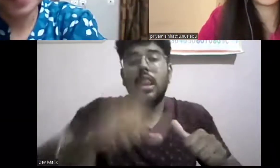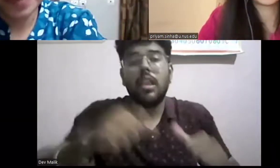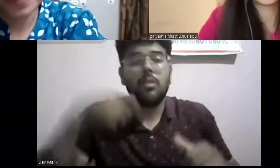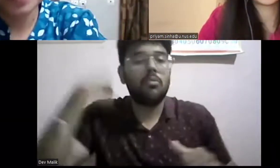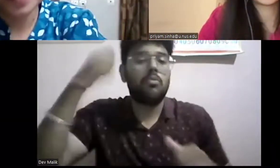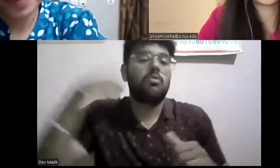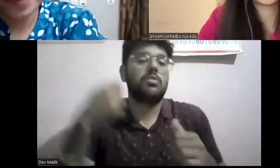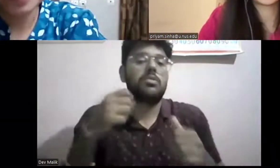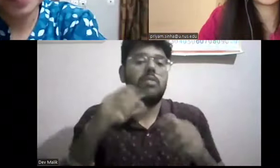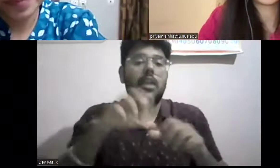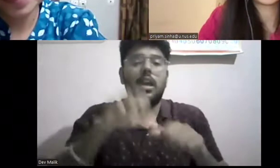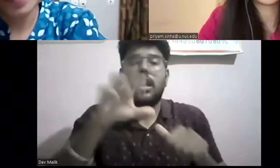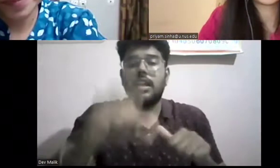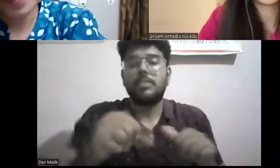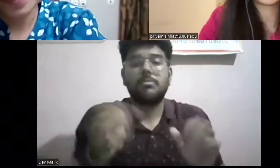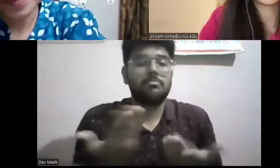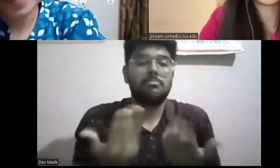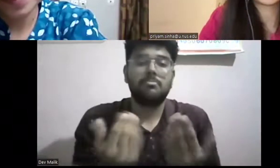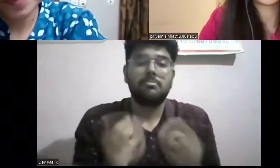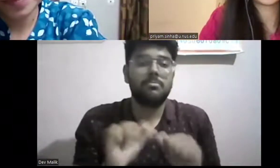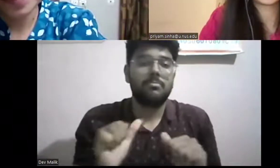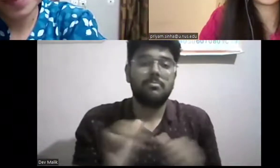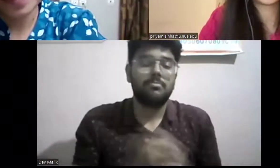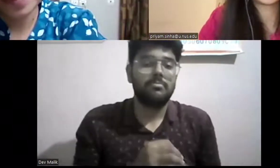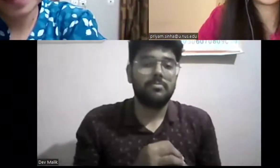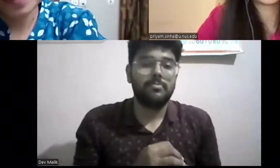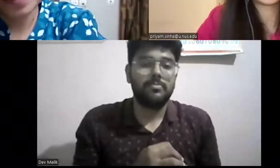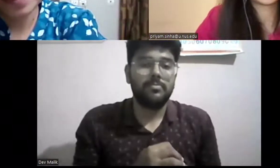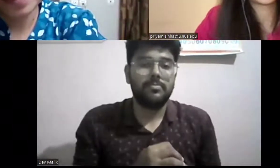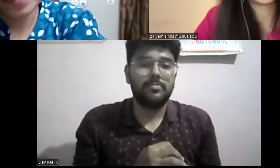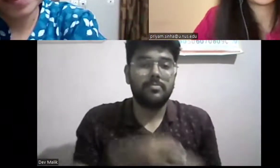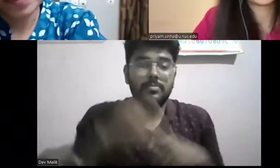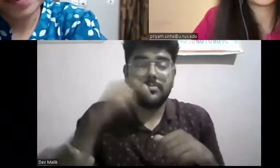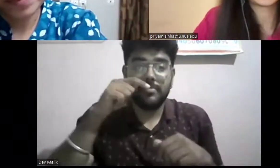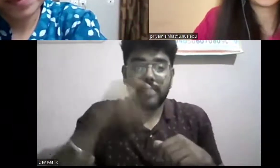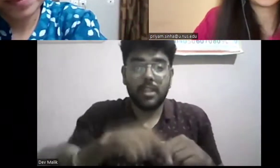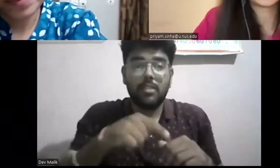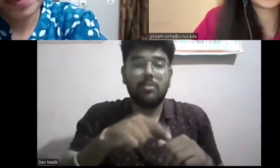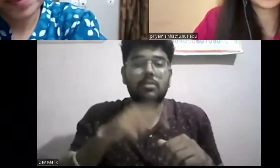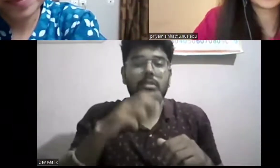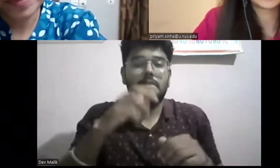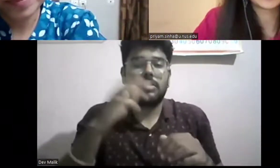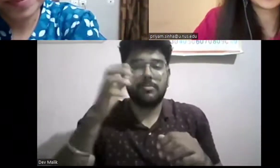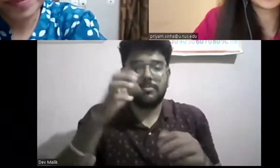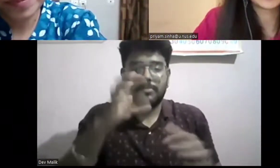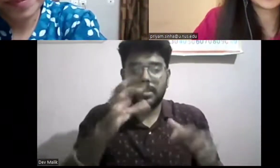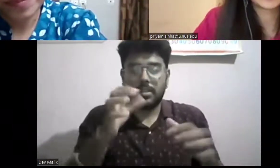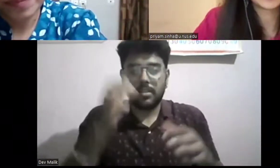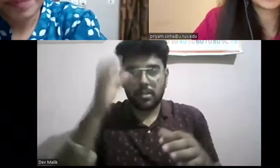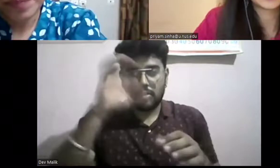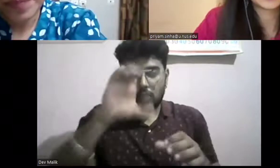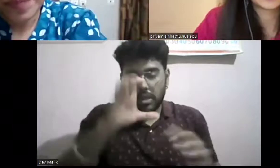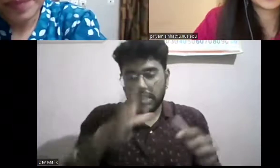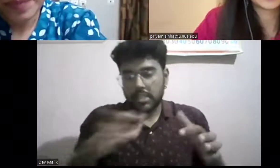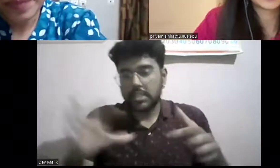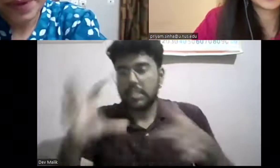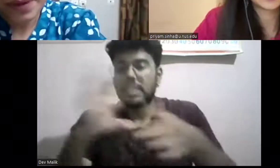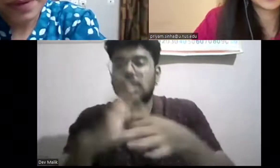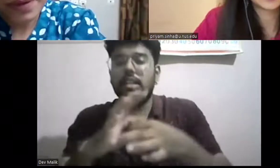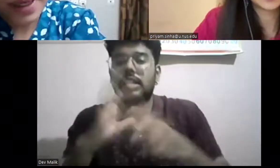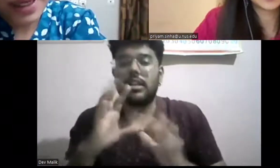Like, how do these people watch it? So in that particular context, I was trying to ask this